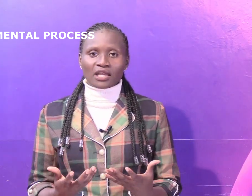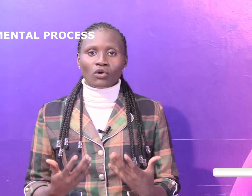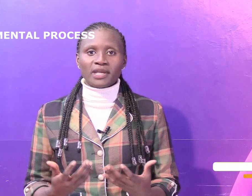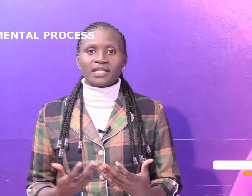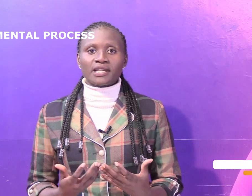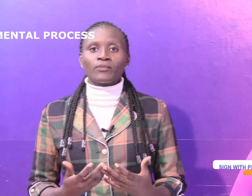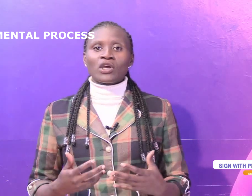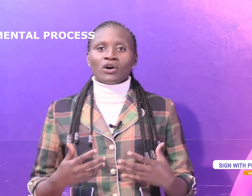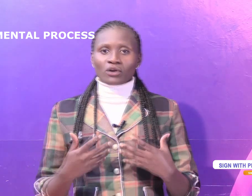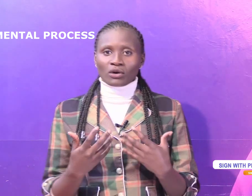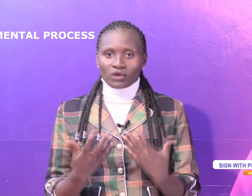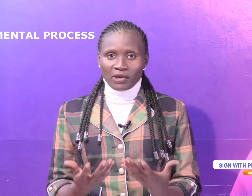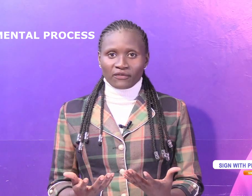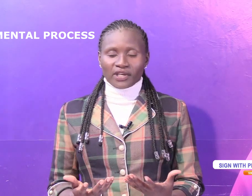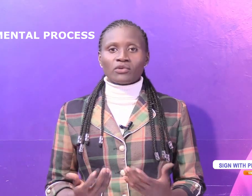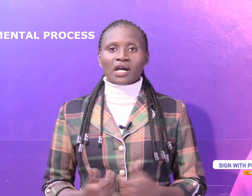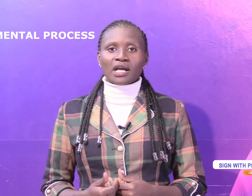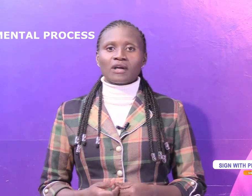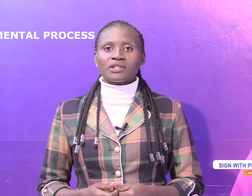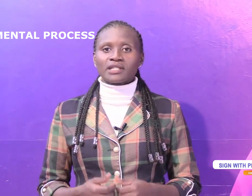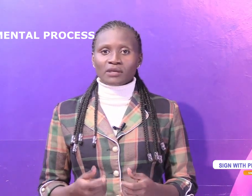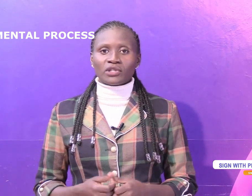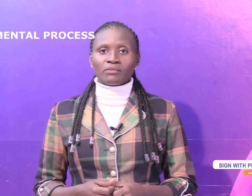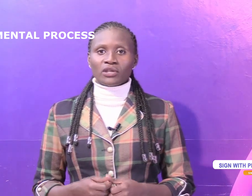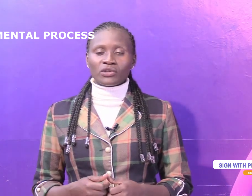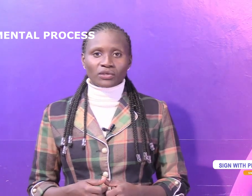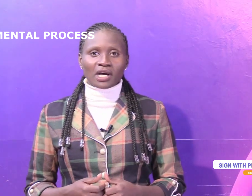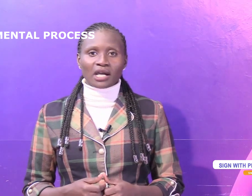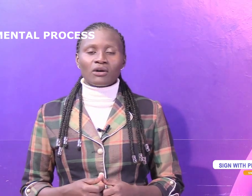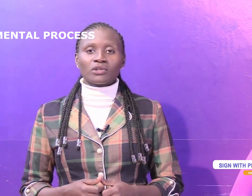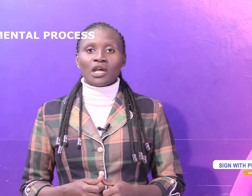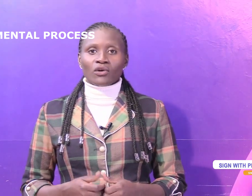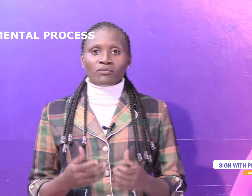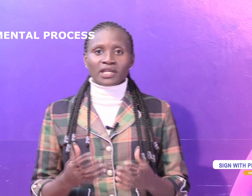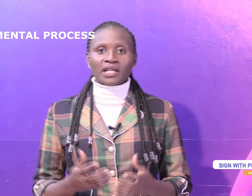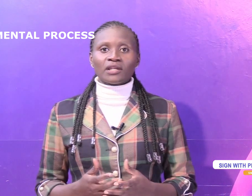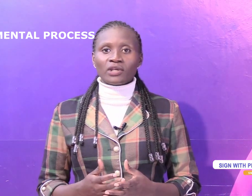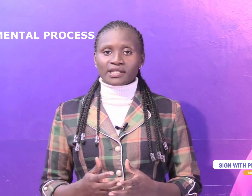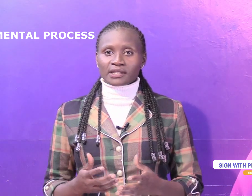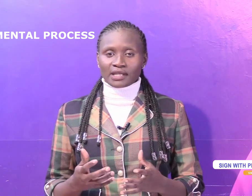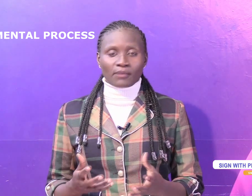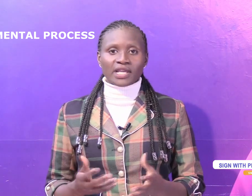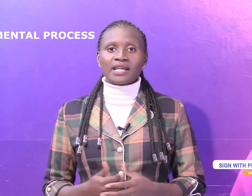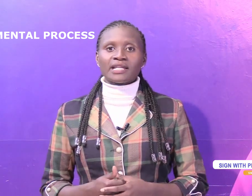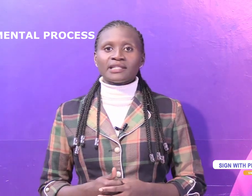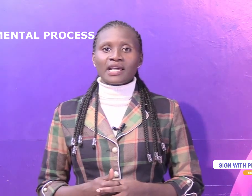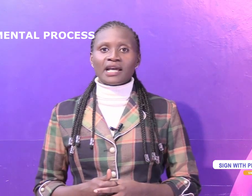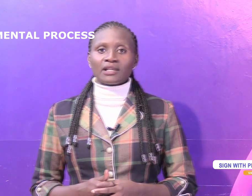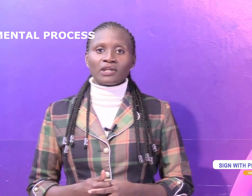commenting on my Facebook account, same on my YouTube account. You have been really doing something great there, and I would like just to wish